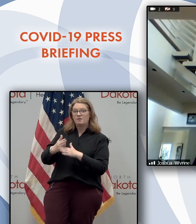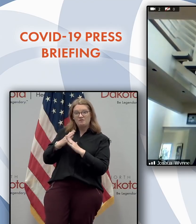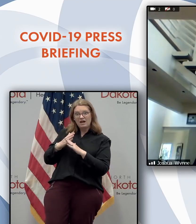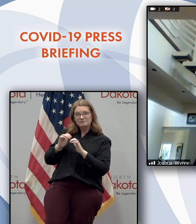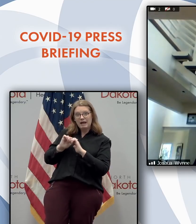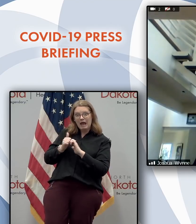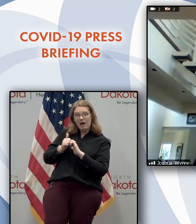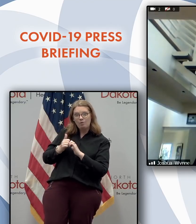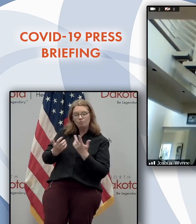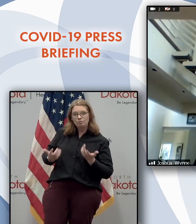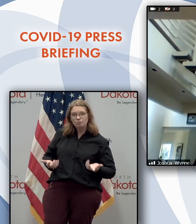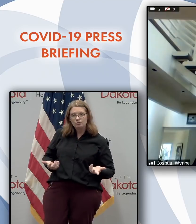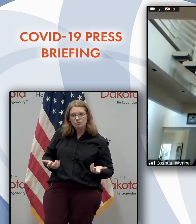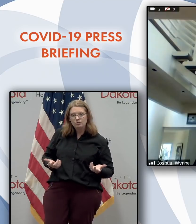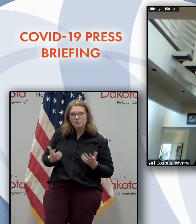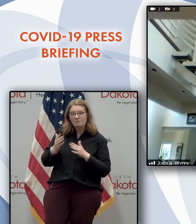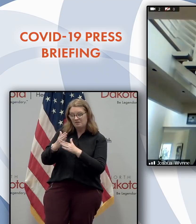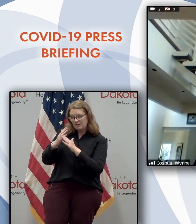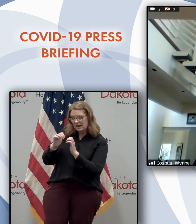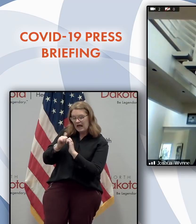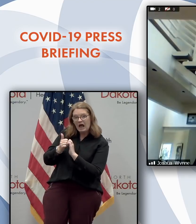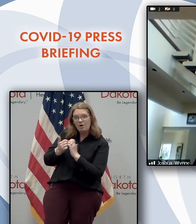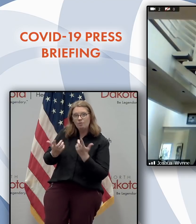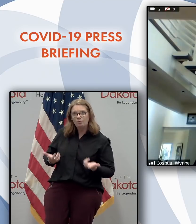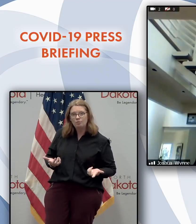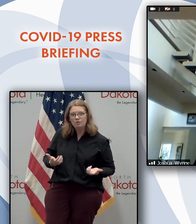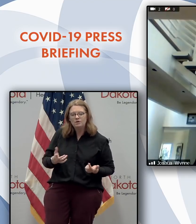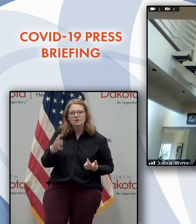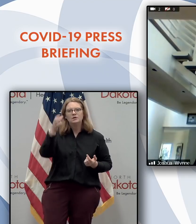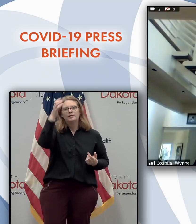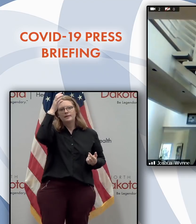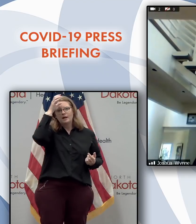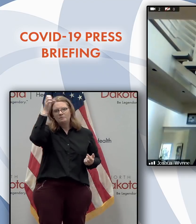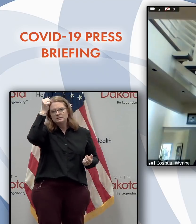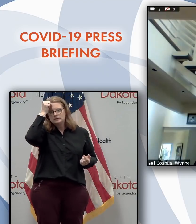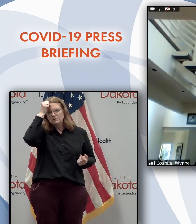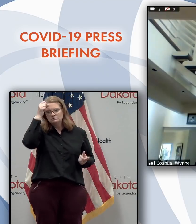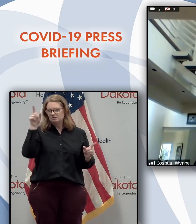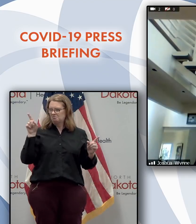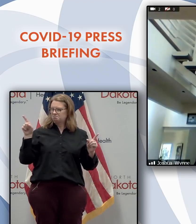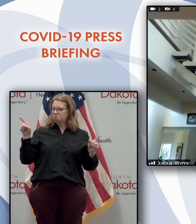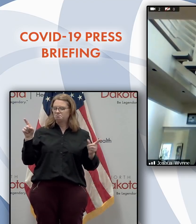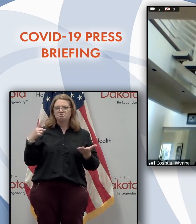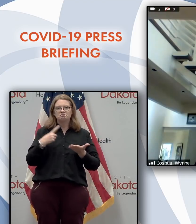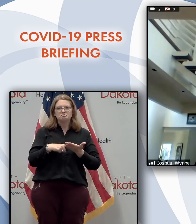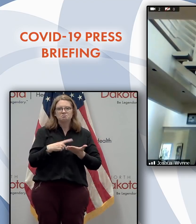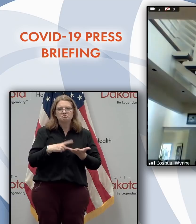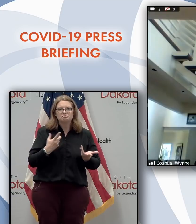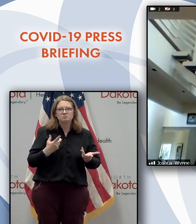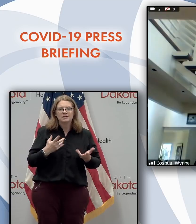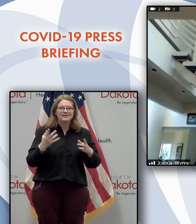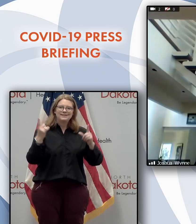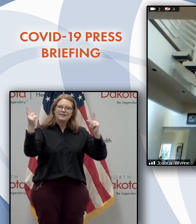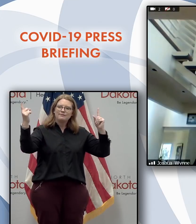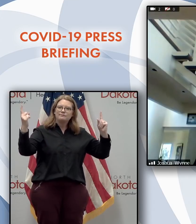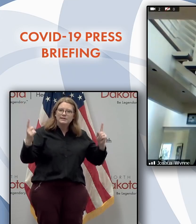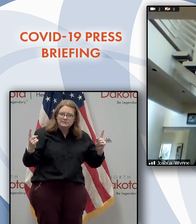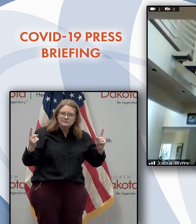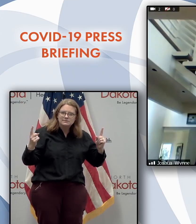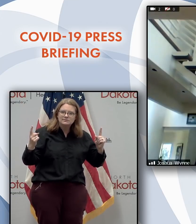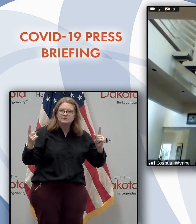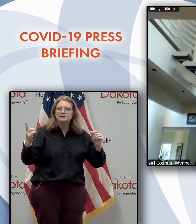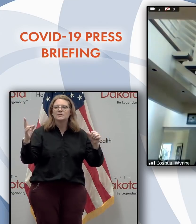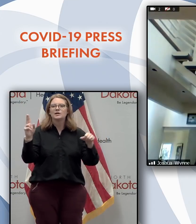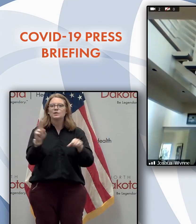do all of the common sense things that the governor and the chancellor talked about: the physical distancing, the wearing